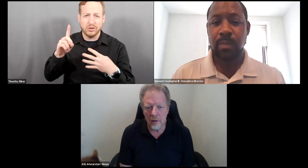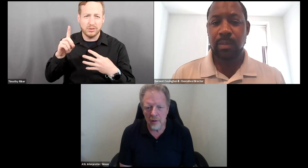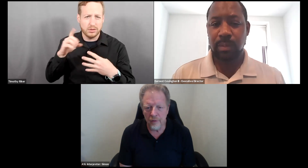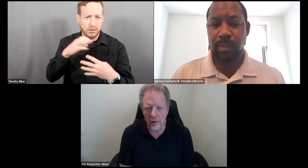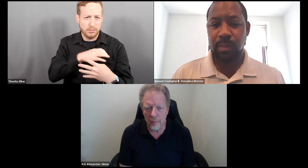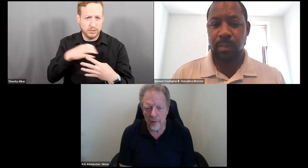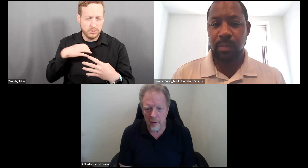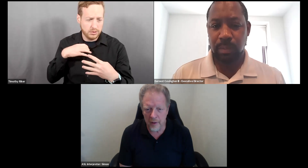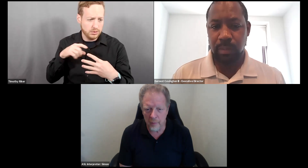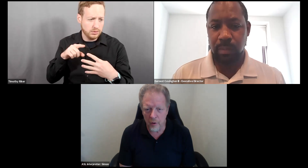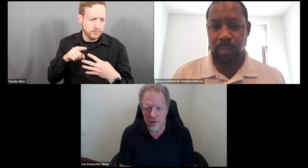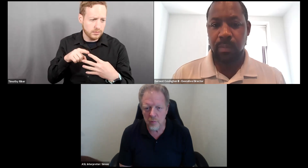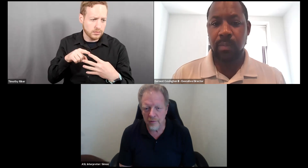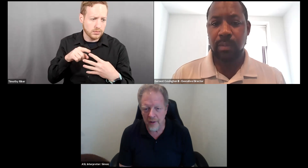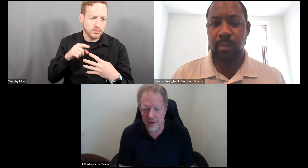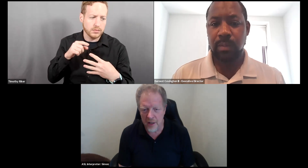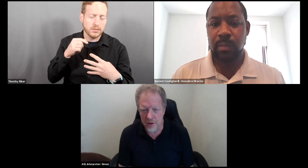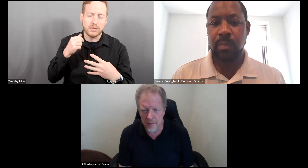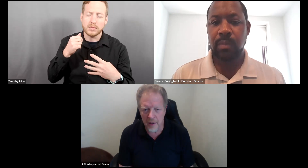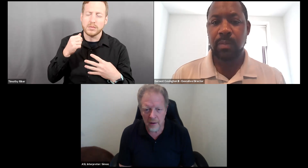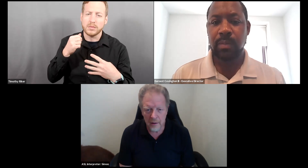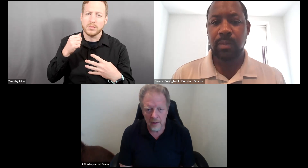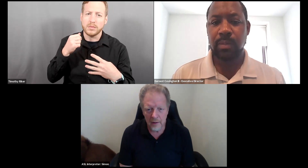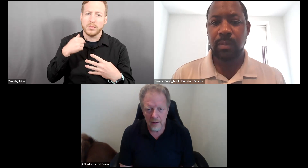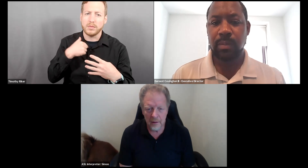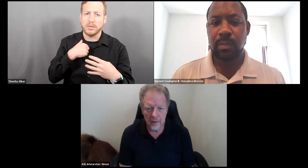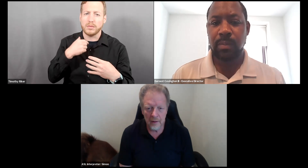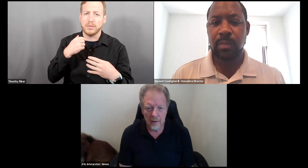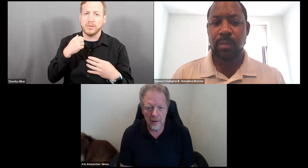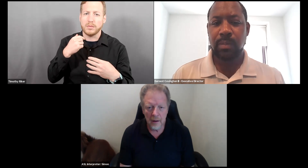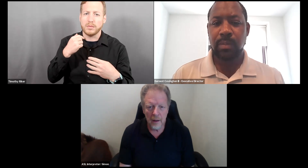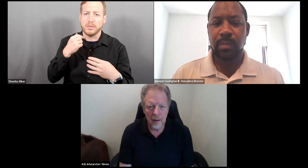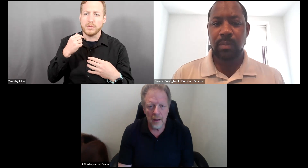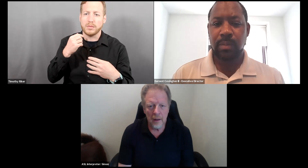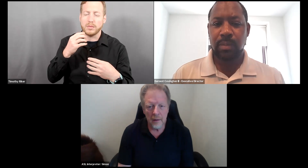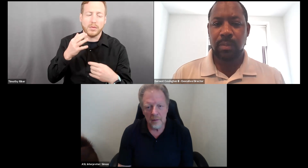So the 4 committee reports is one for the Education Committee.